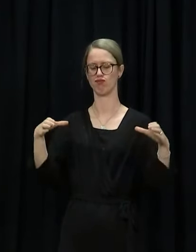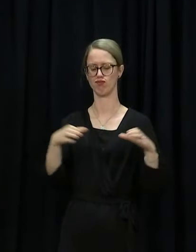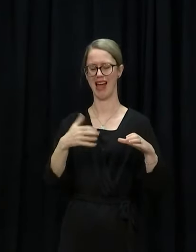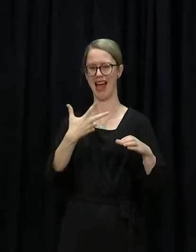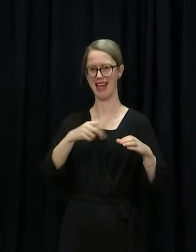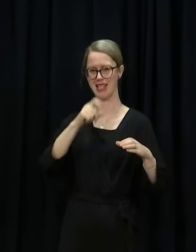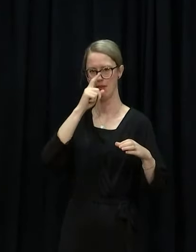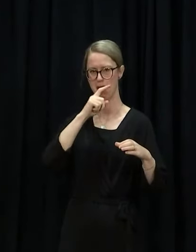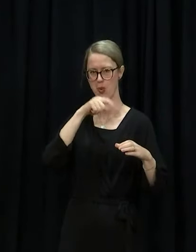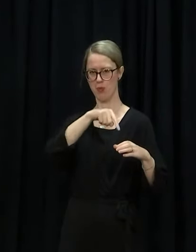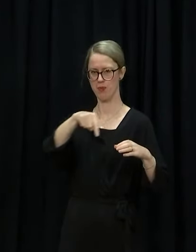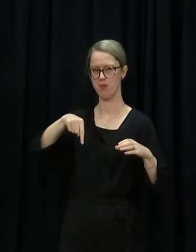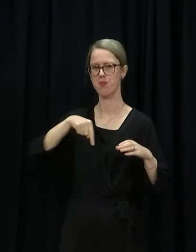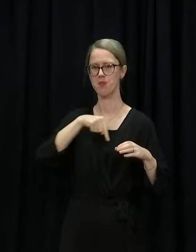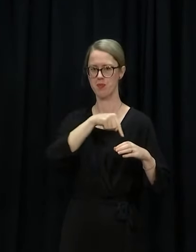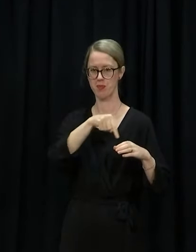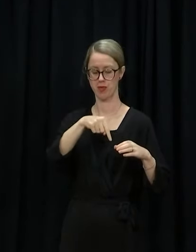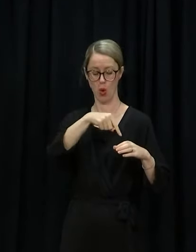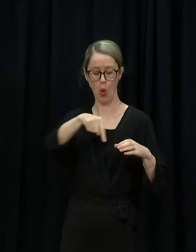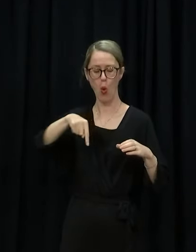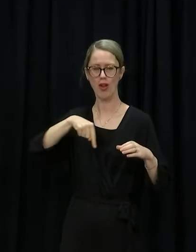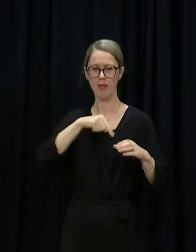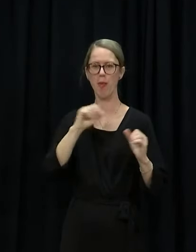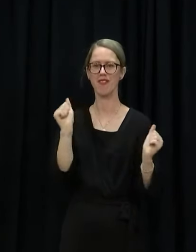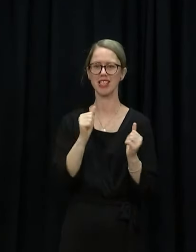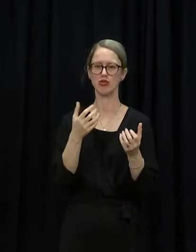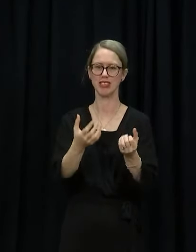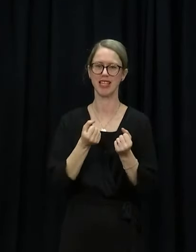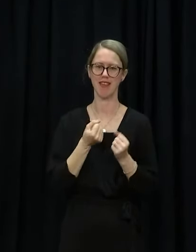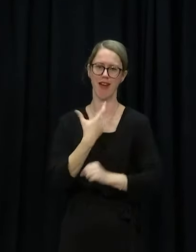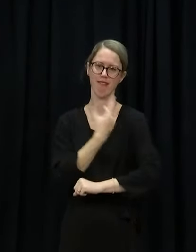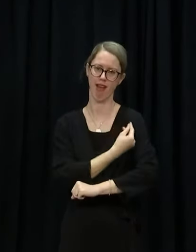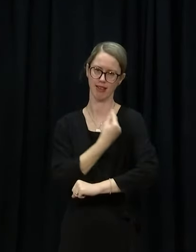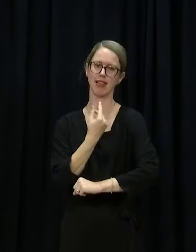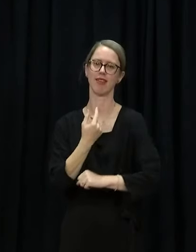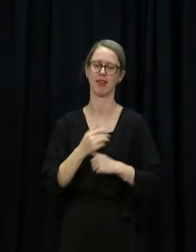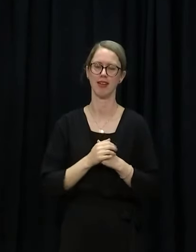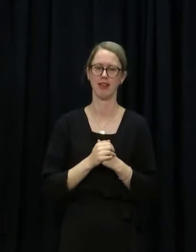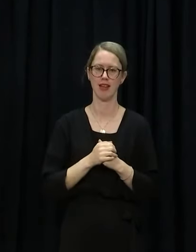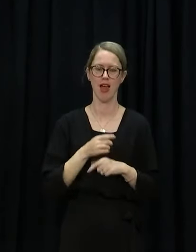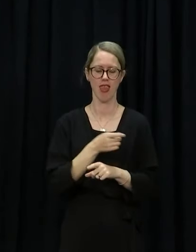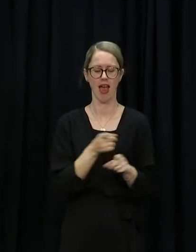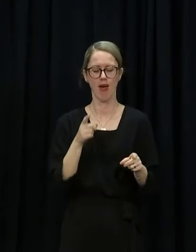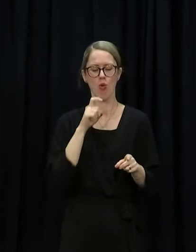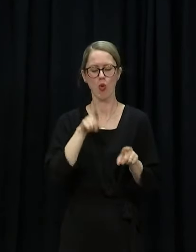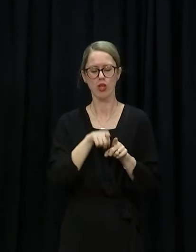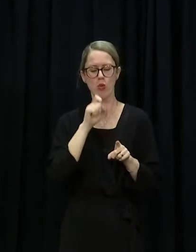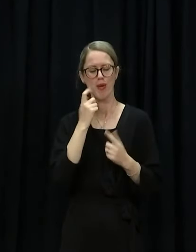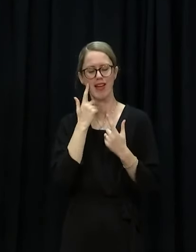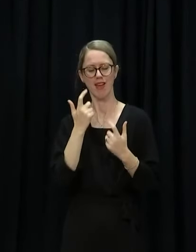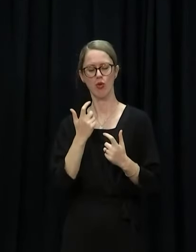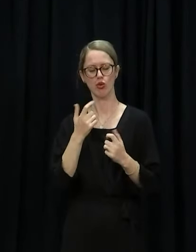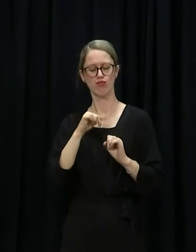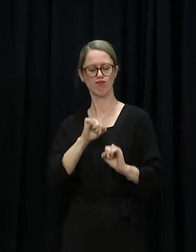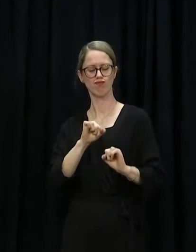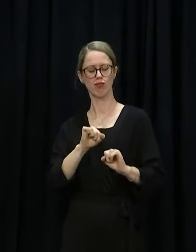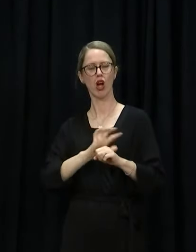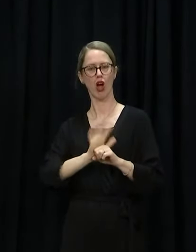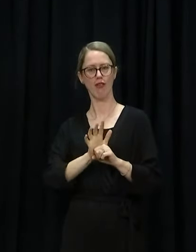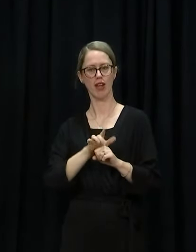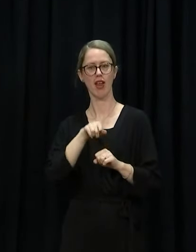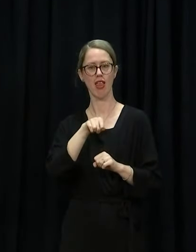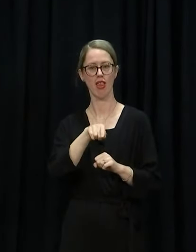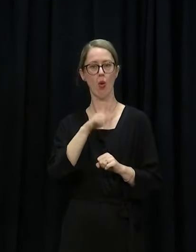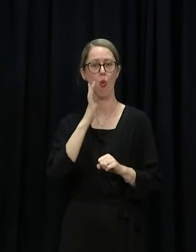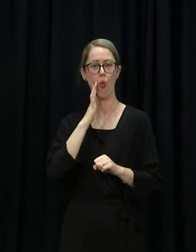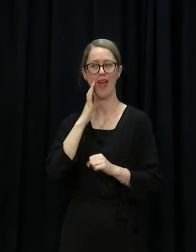All NZDF deploying personnel are vaccinated and will be carrying out COVID-19 prevention protocols. They will complete 14